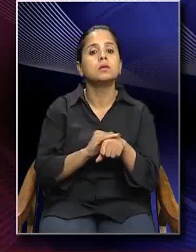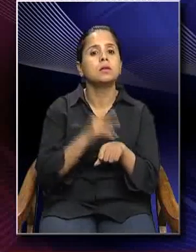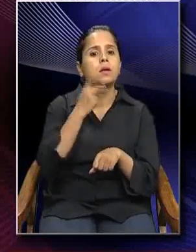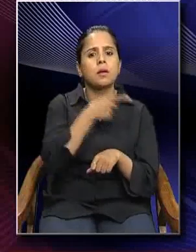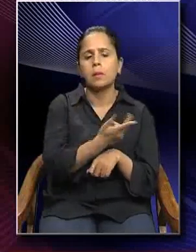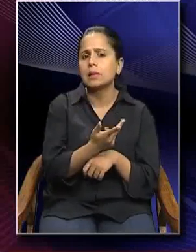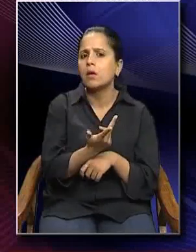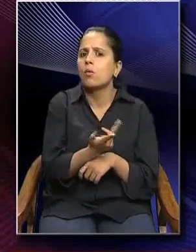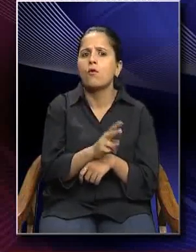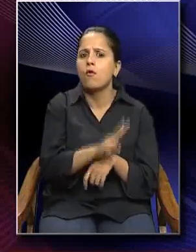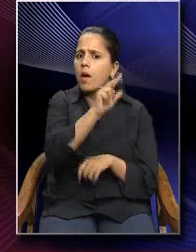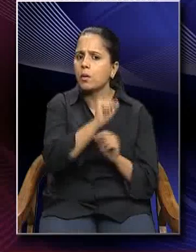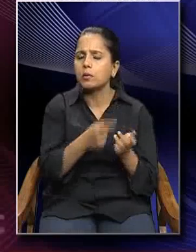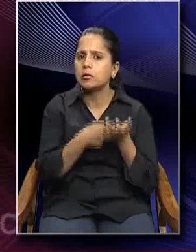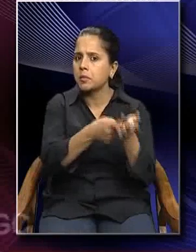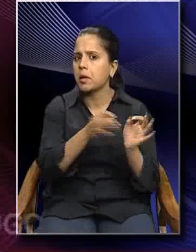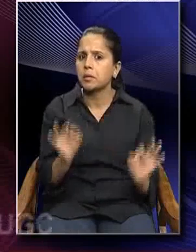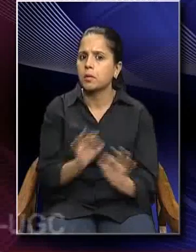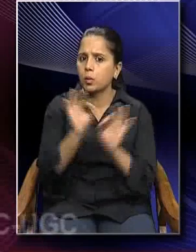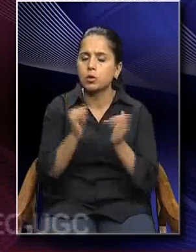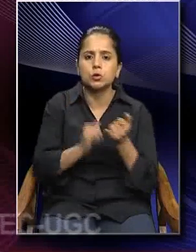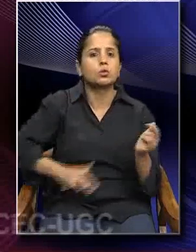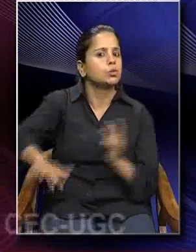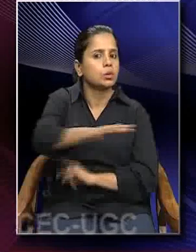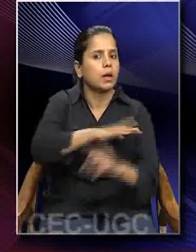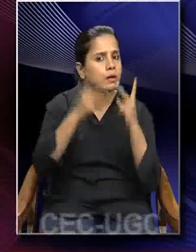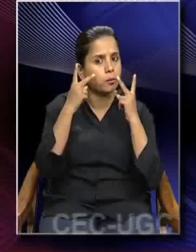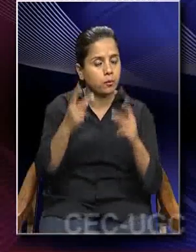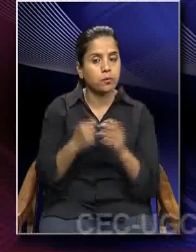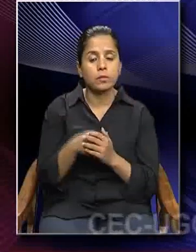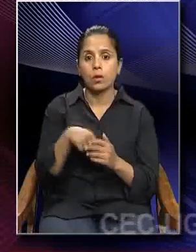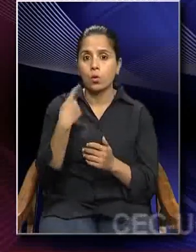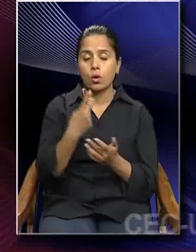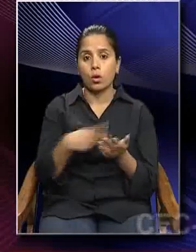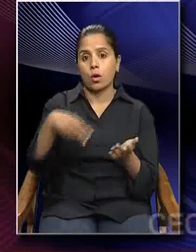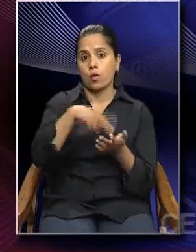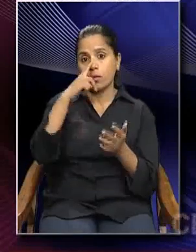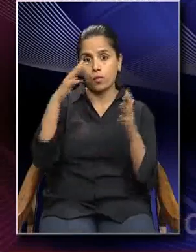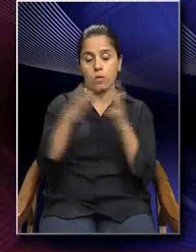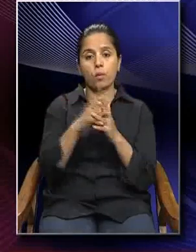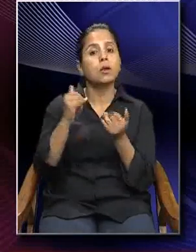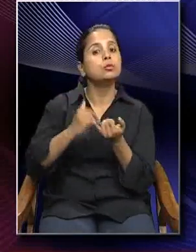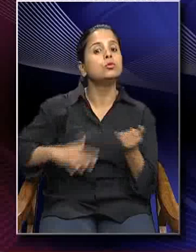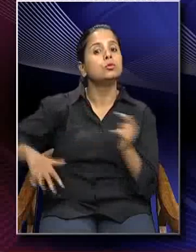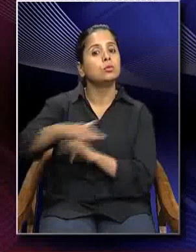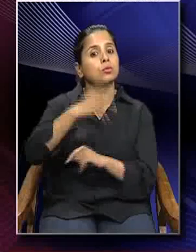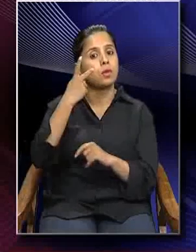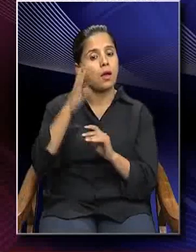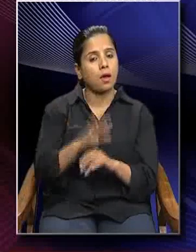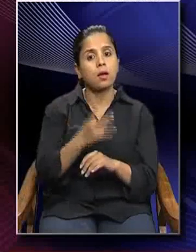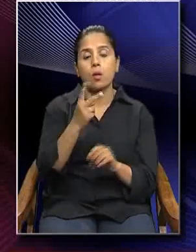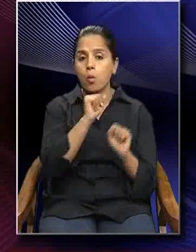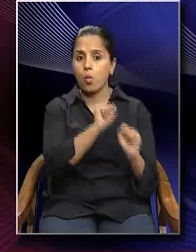no standing or respect in society. The position of women in society rendered